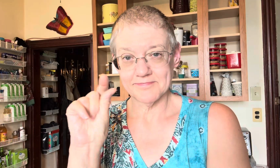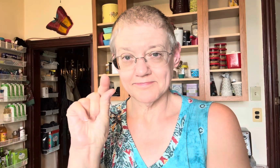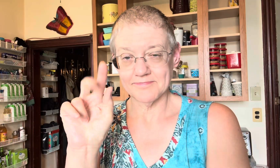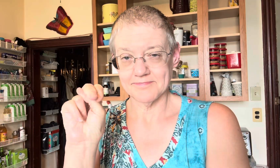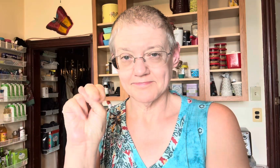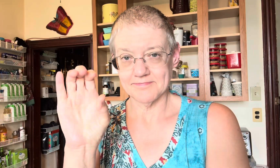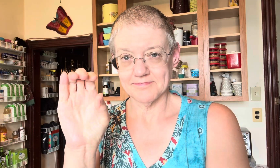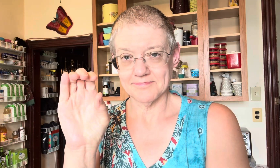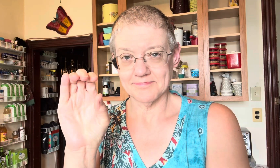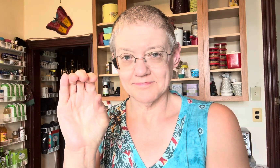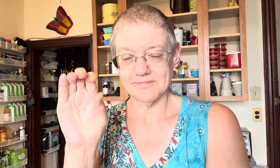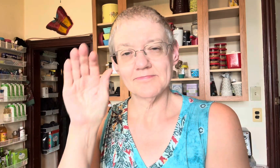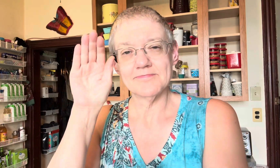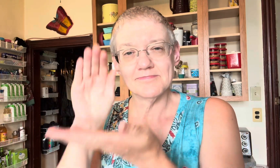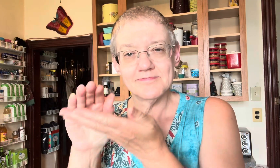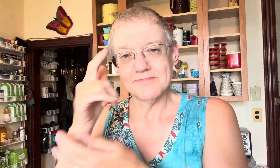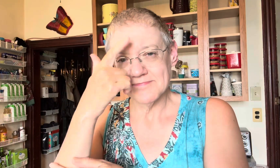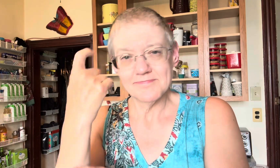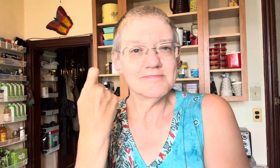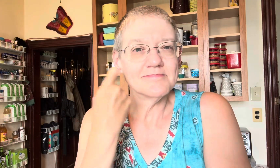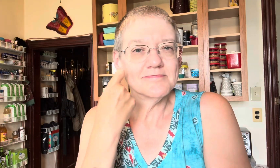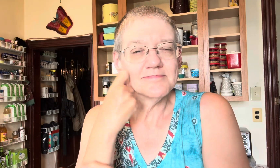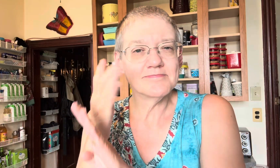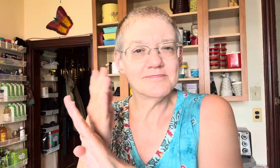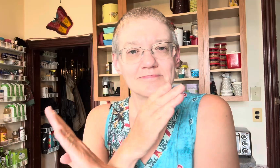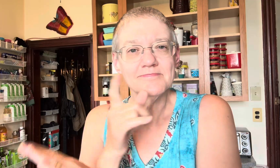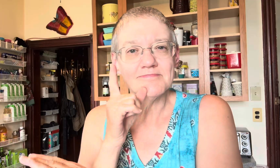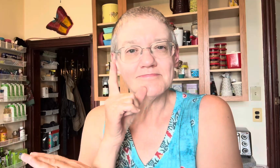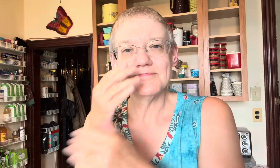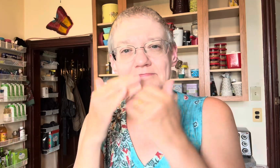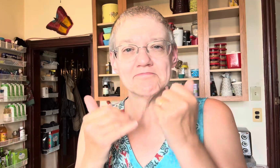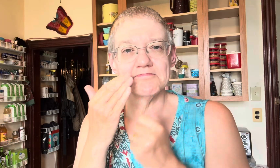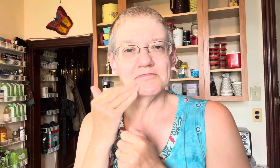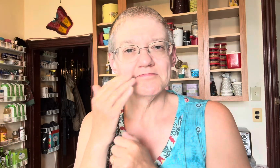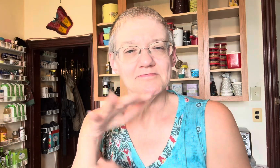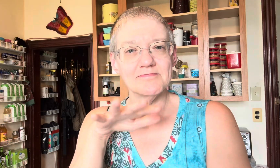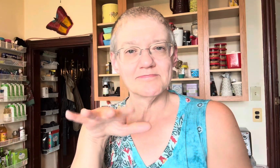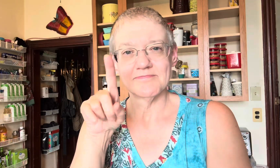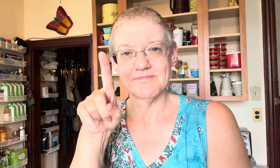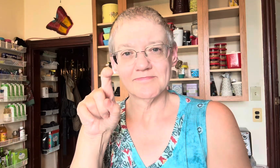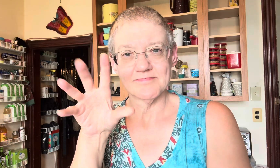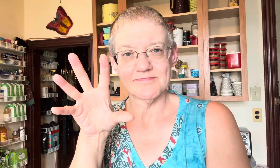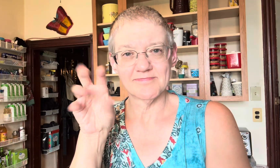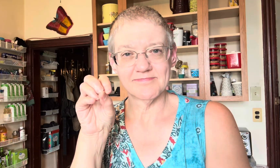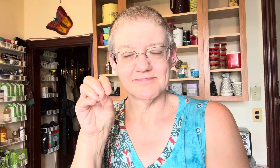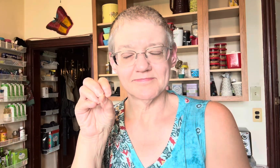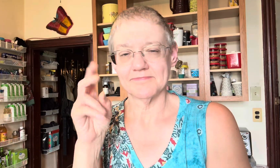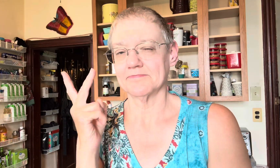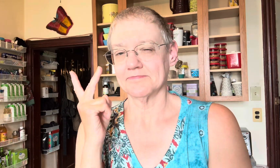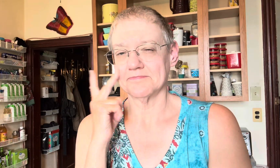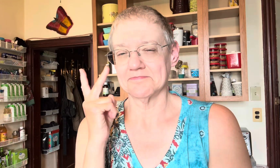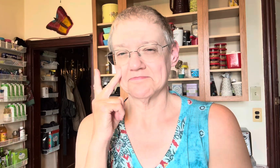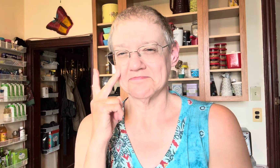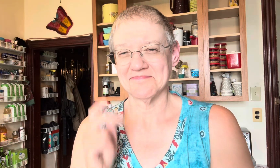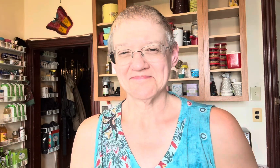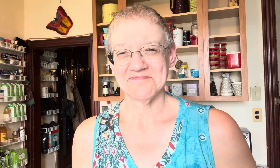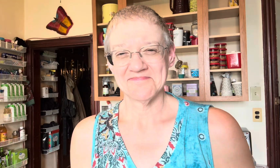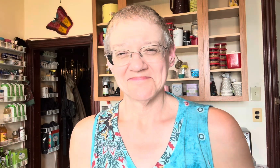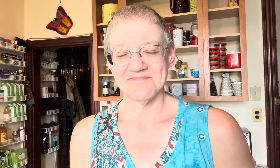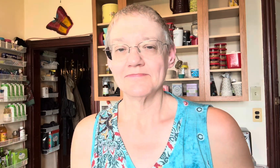8.2 grams of net carbs, less than recently because his blood sugar's been about 150 before lunch.